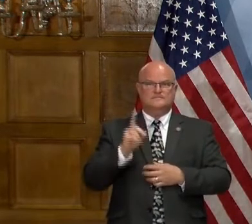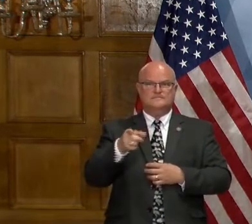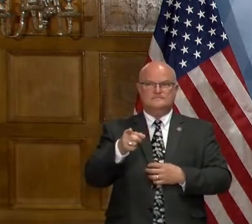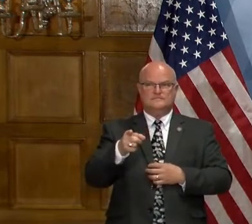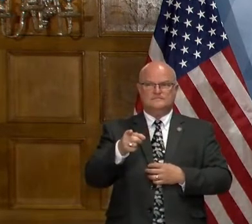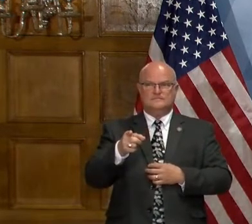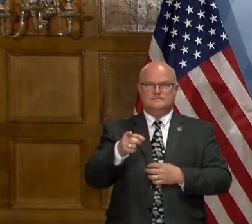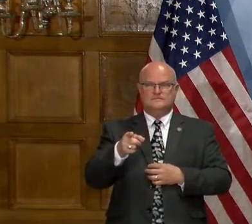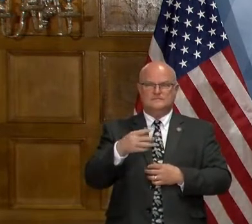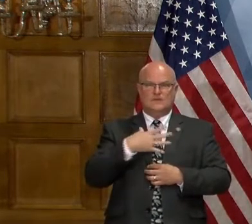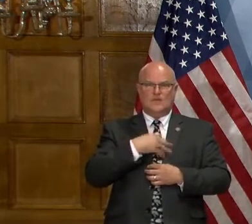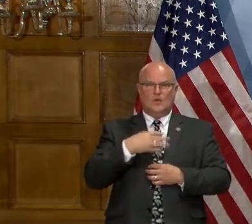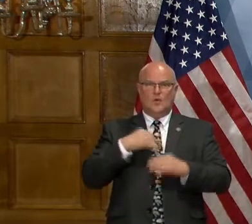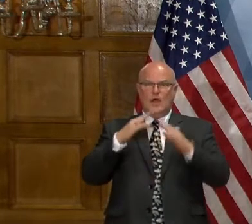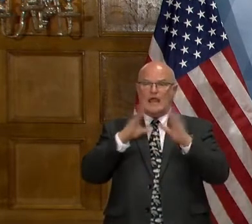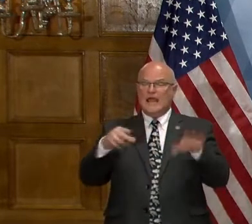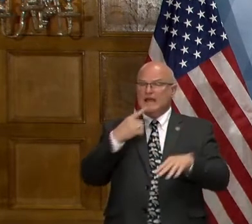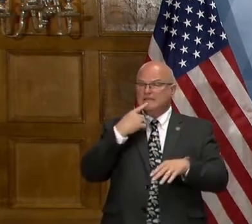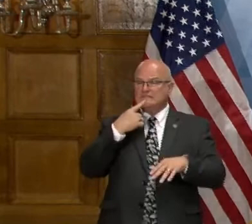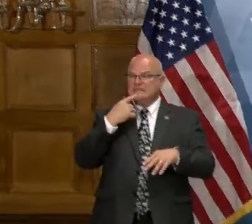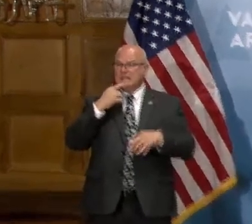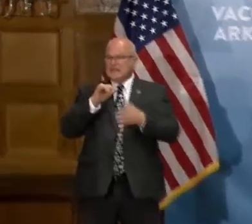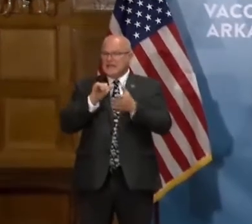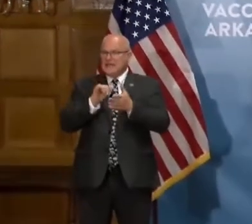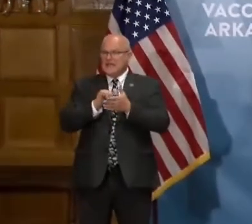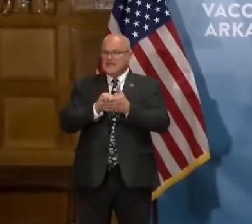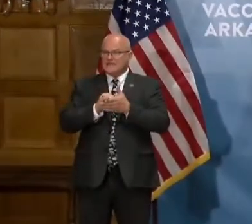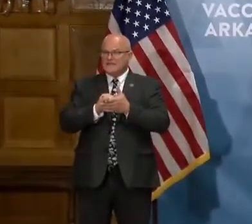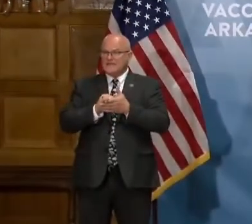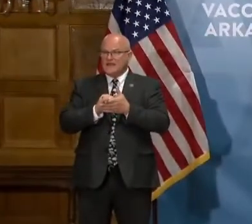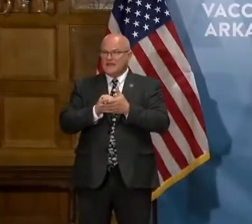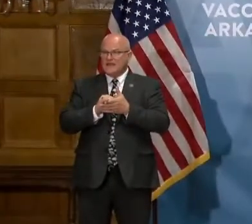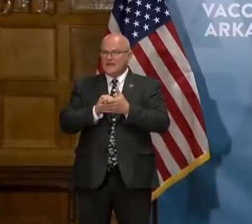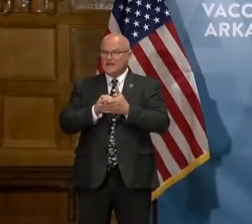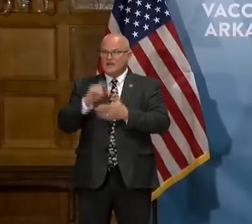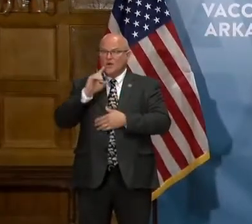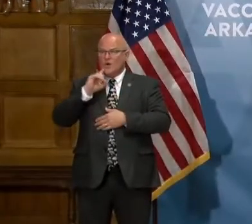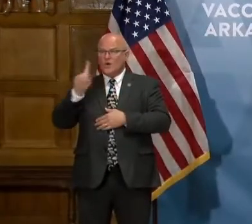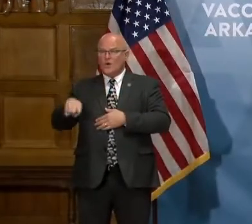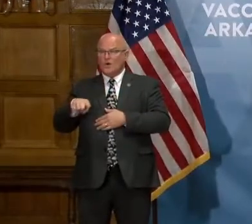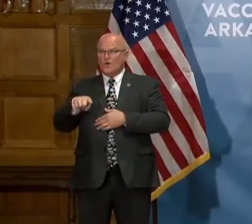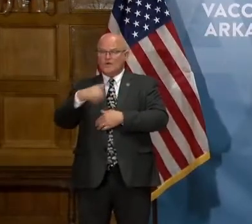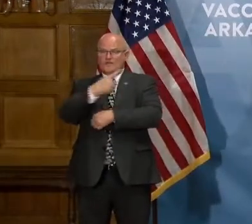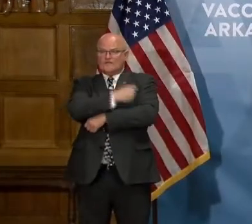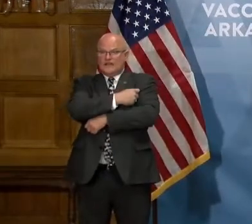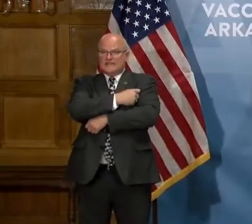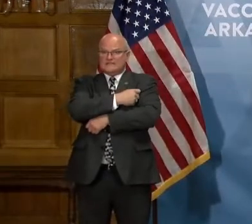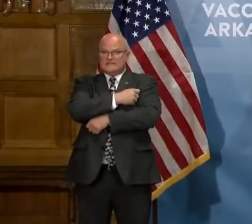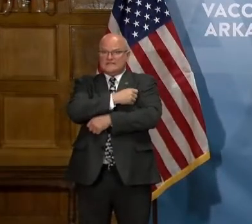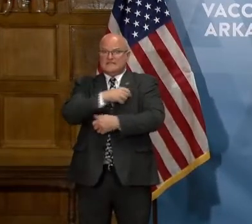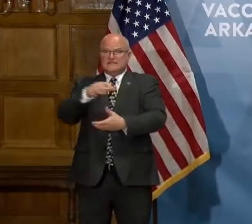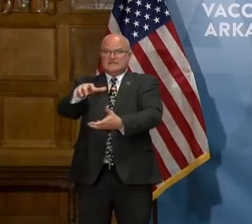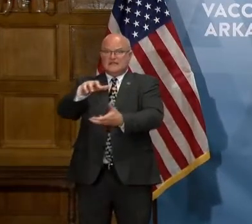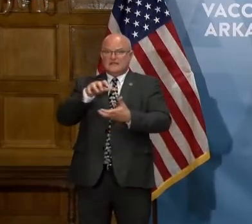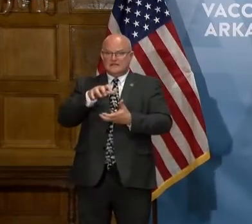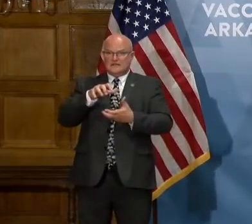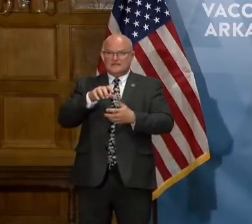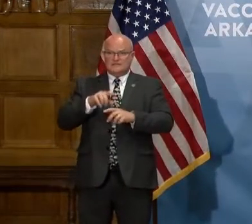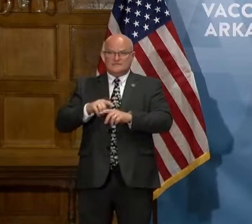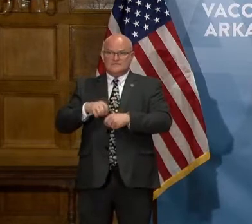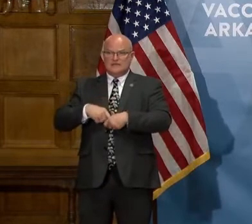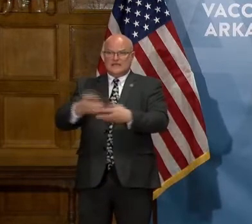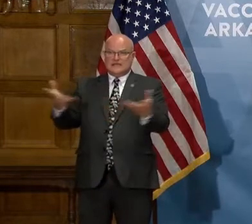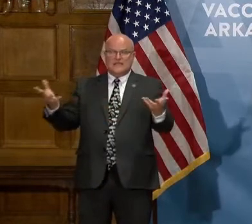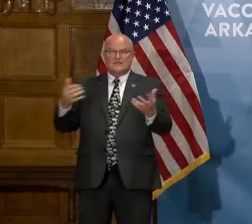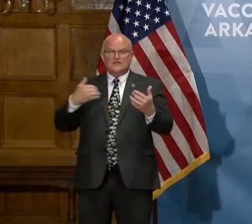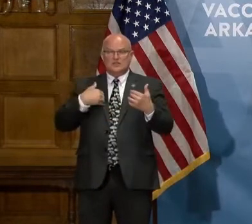Apparently the White House has said if states don't order all of their allocation of vaccine, it's going to be redistributed to other states. So do